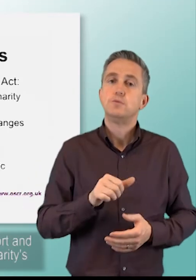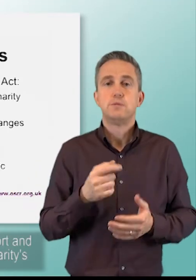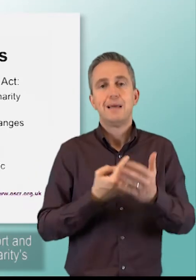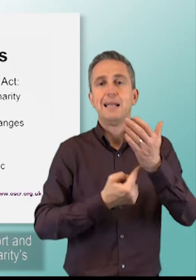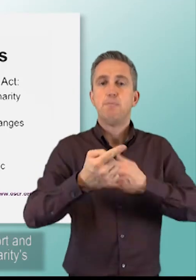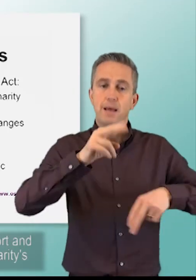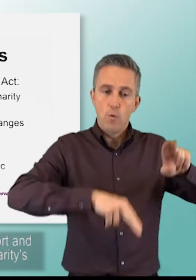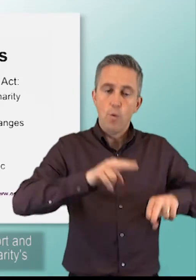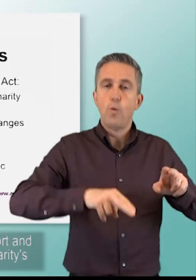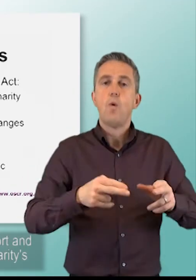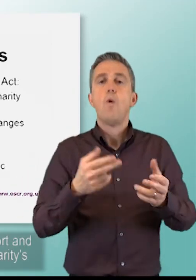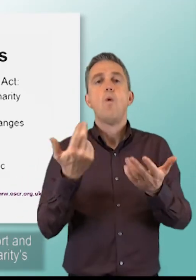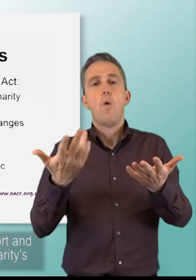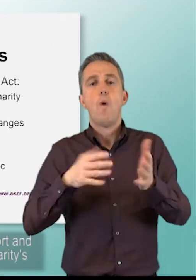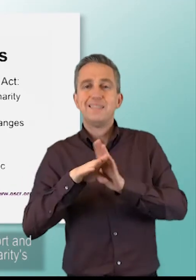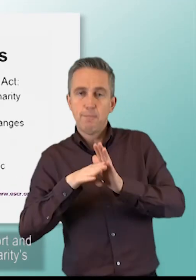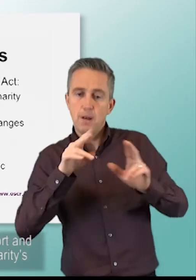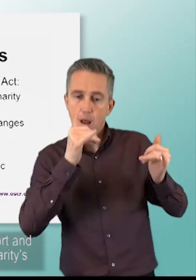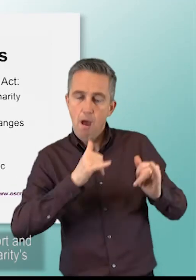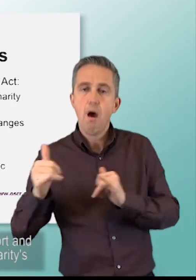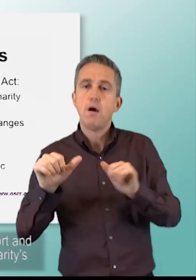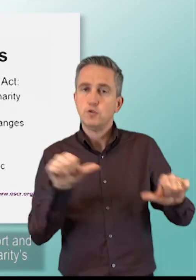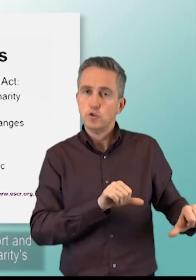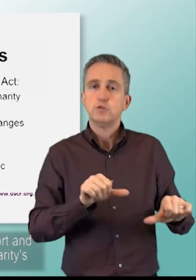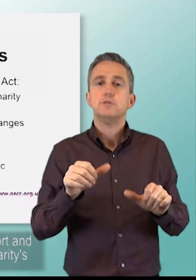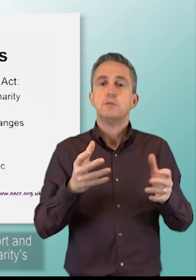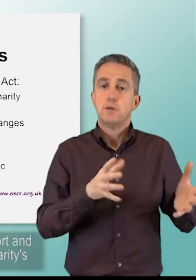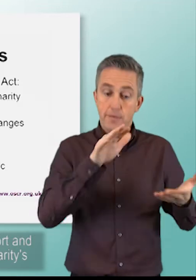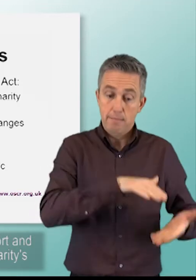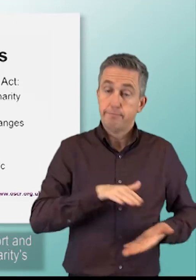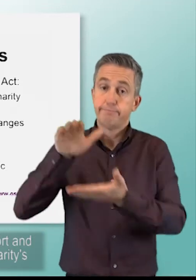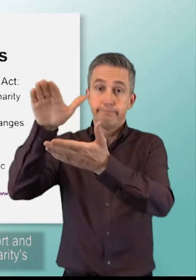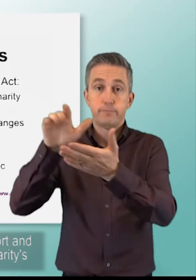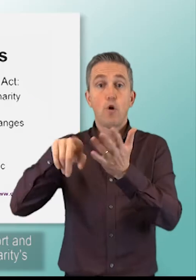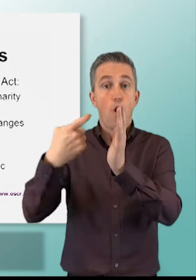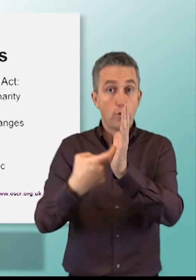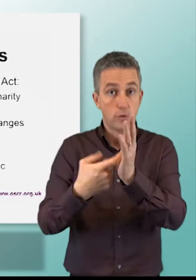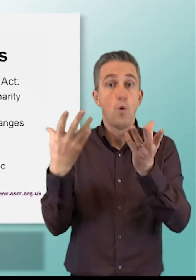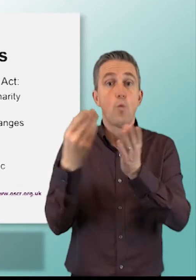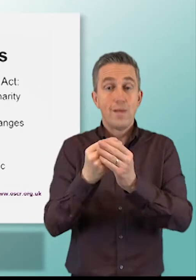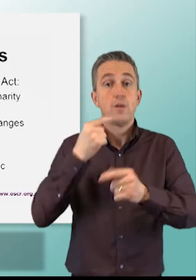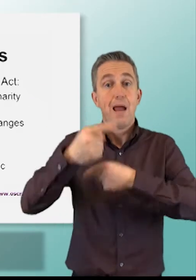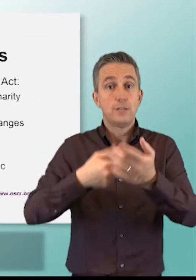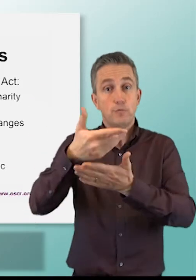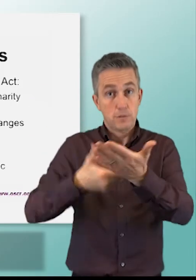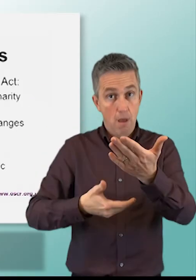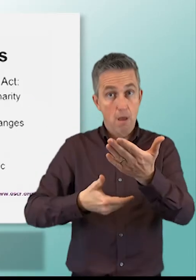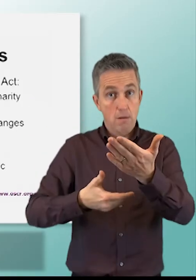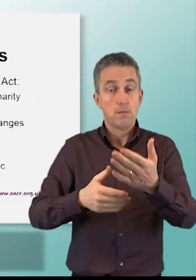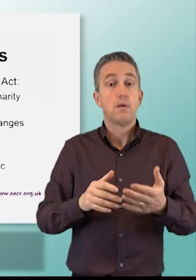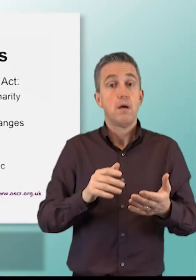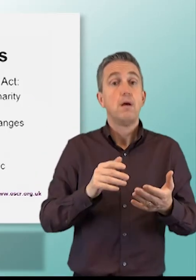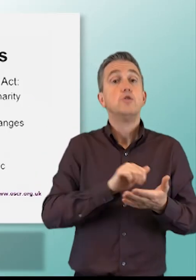an auditor or an independent examiner. The annual report and accounts are then submitted to us along with the charity's annual return, which is now